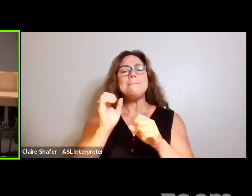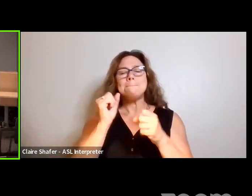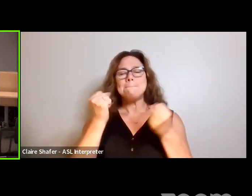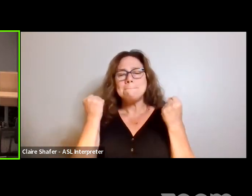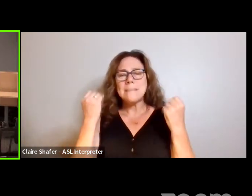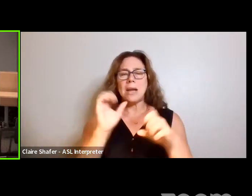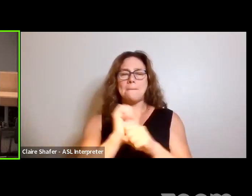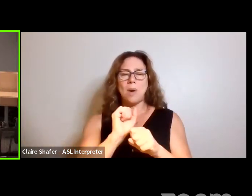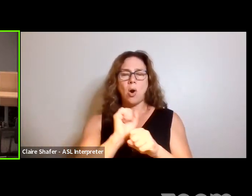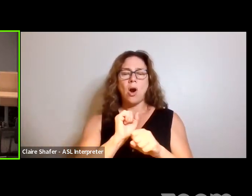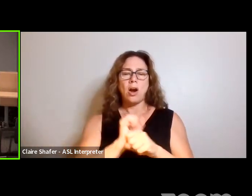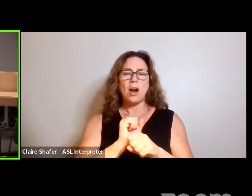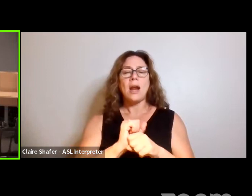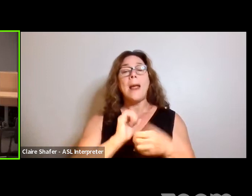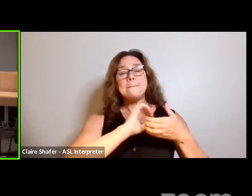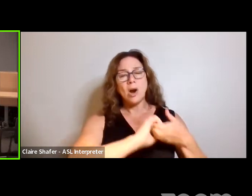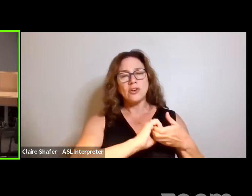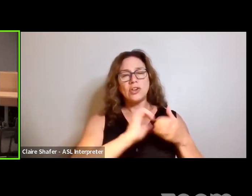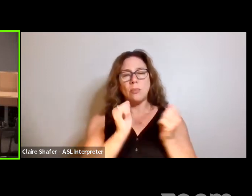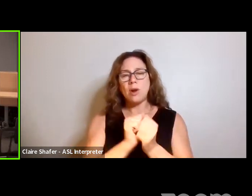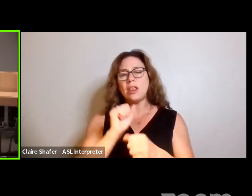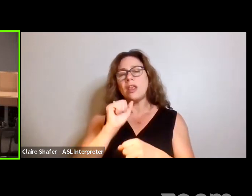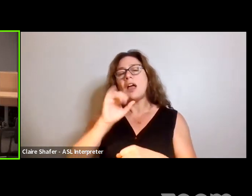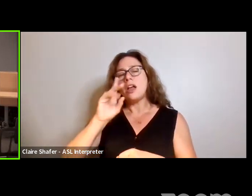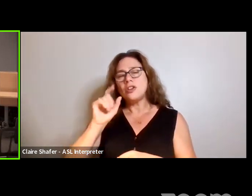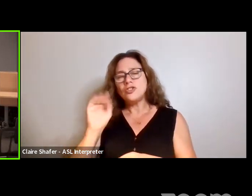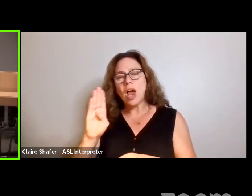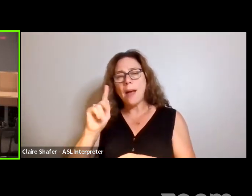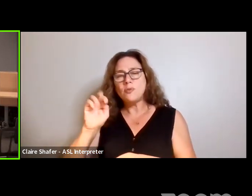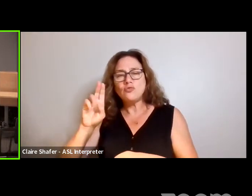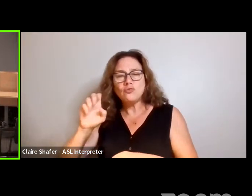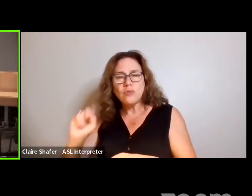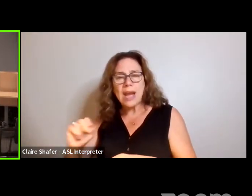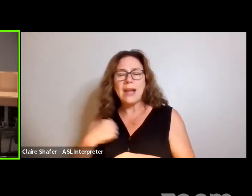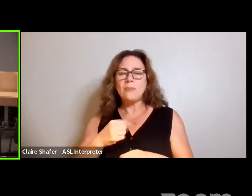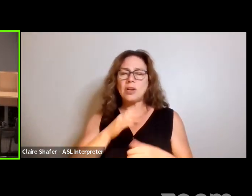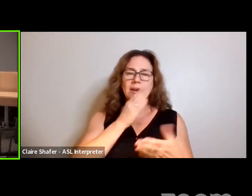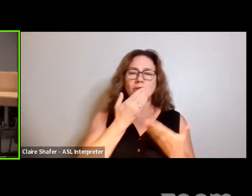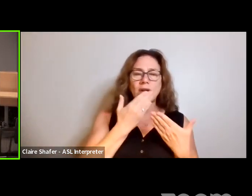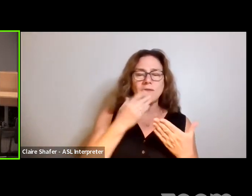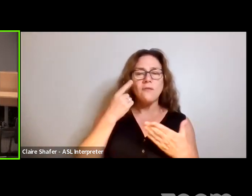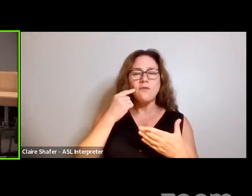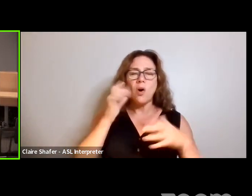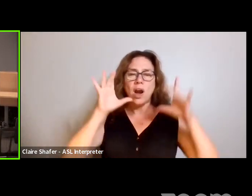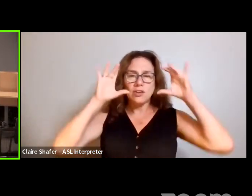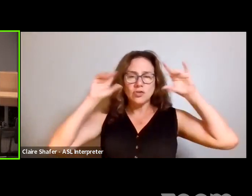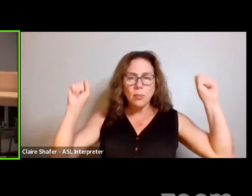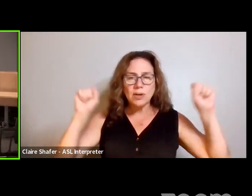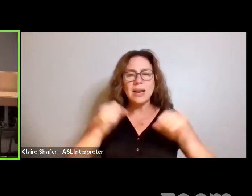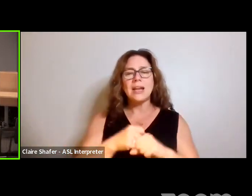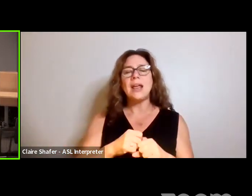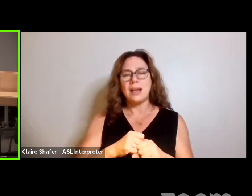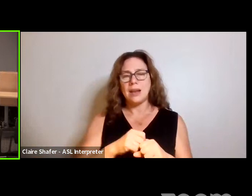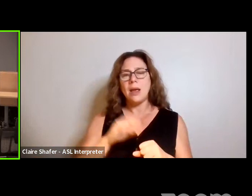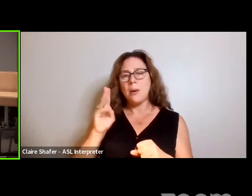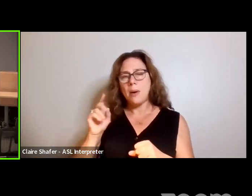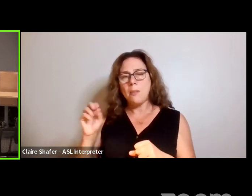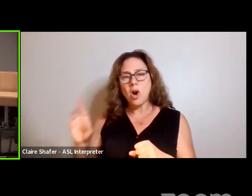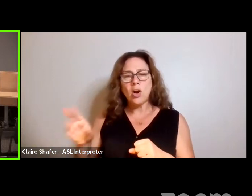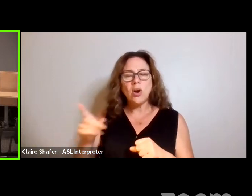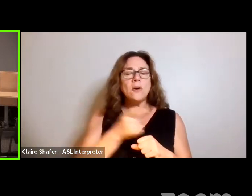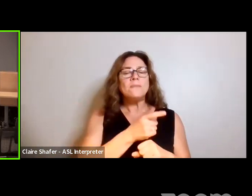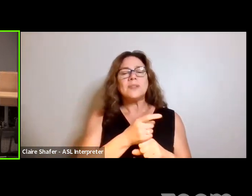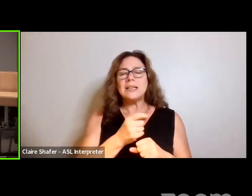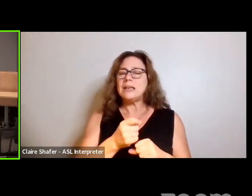Train. I am very grateful to our superintendent for, as many of us have mentioned, his